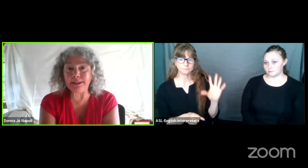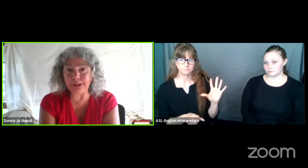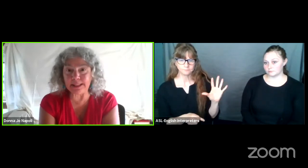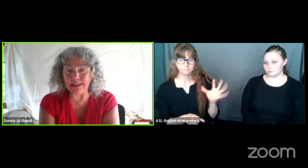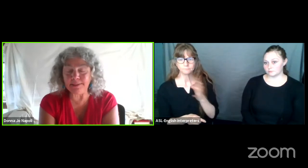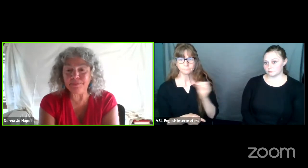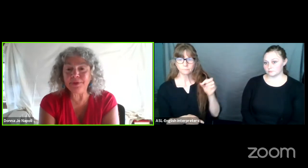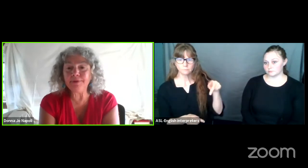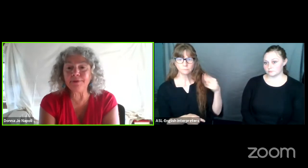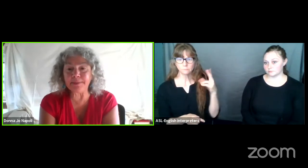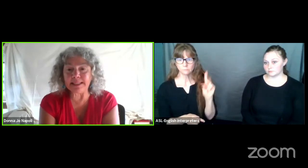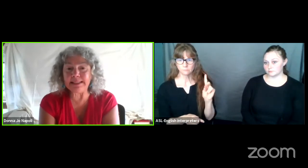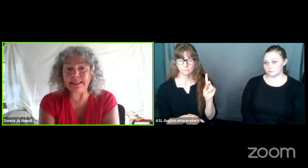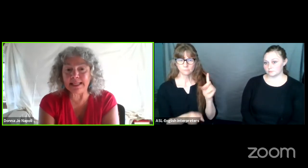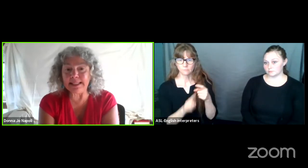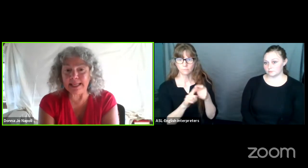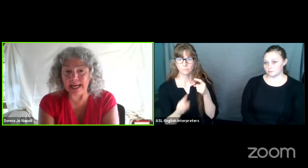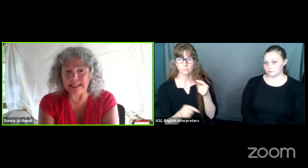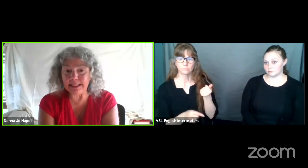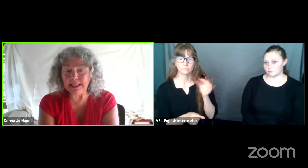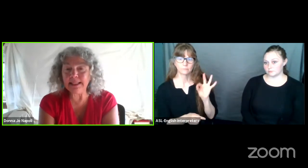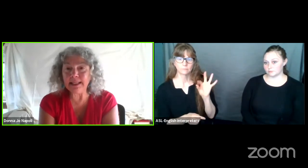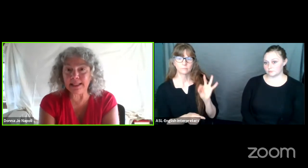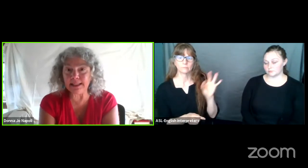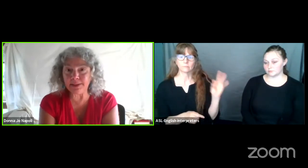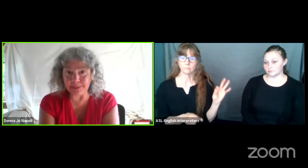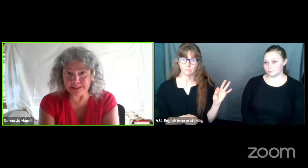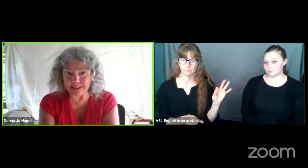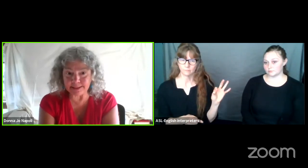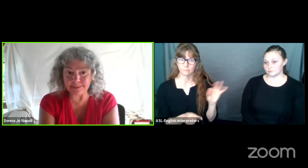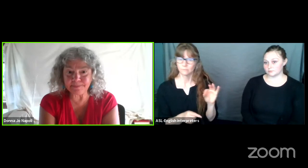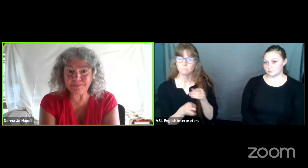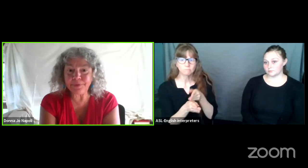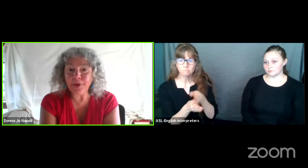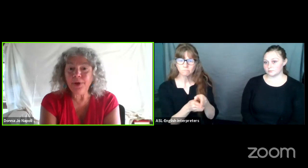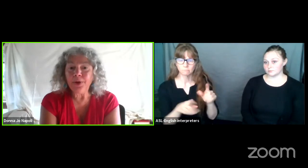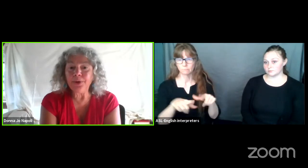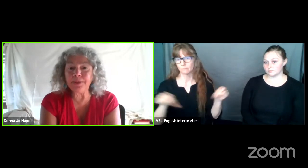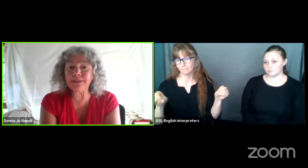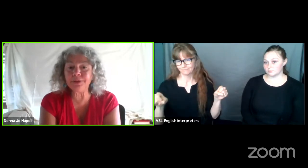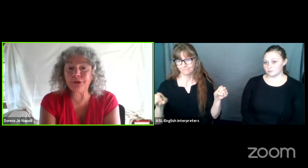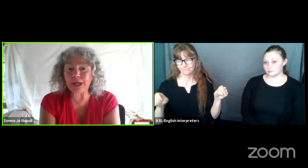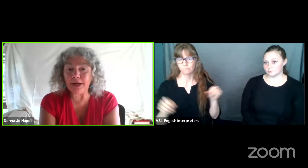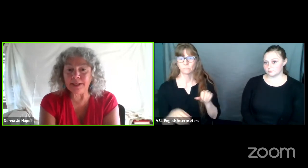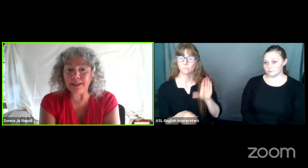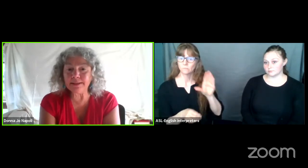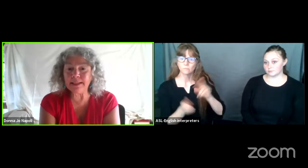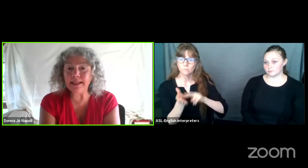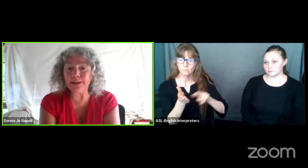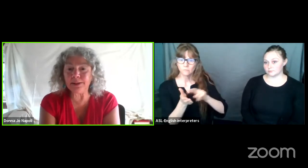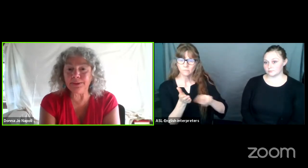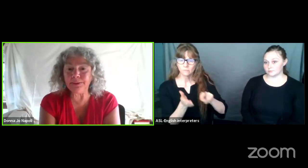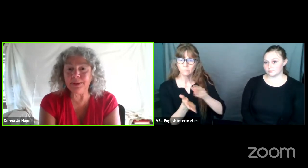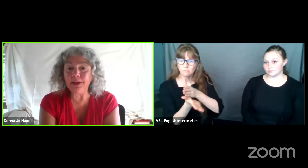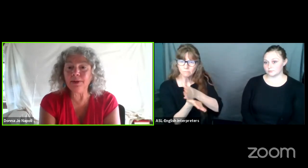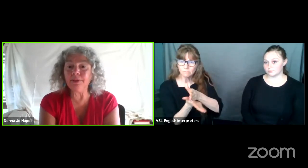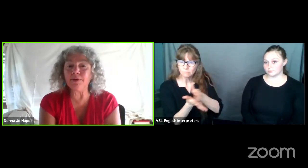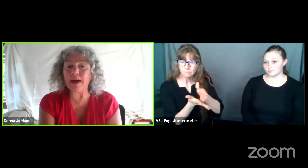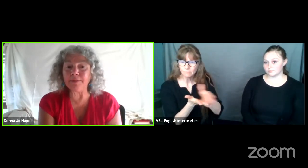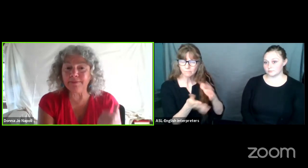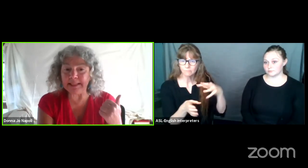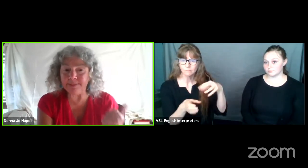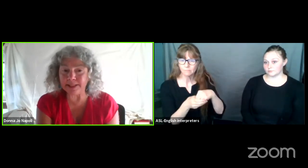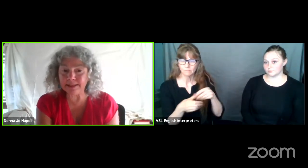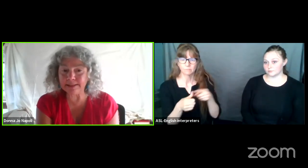a PhD from 1999 in linguistics. Her research areas include